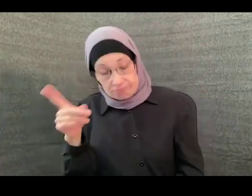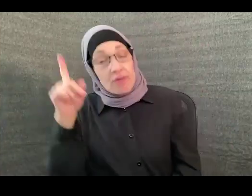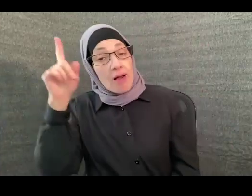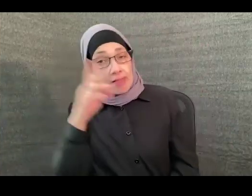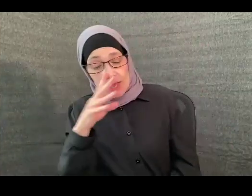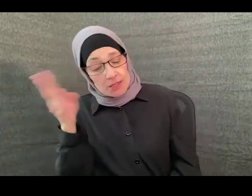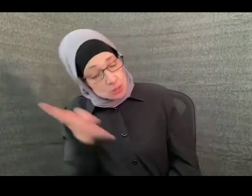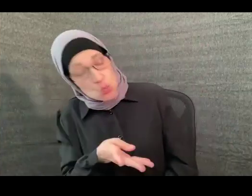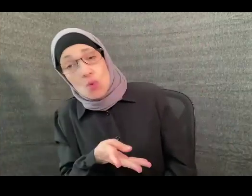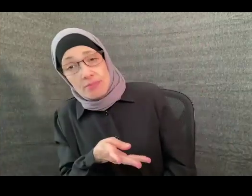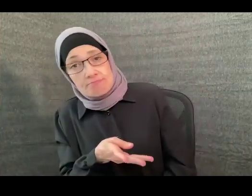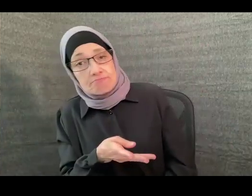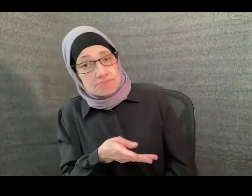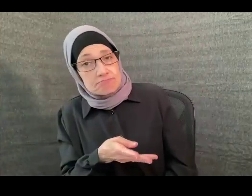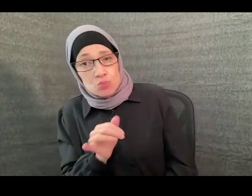In other words,